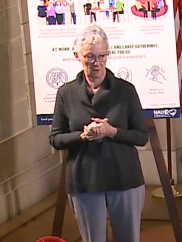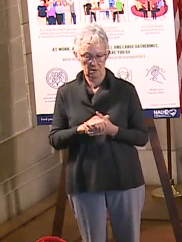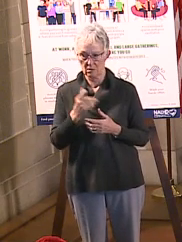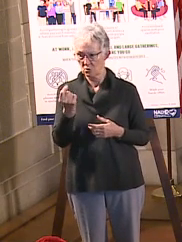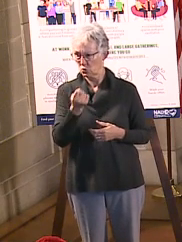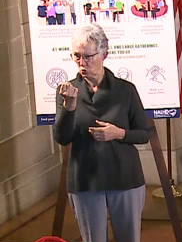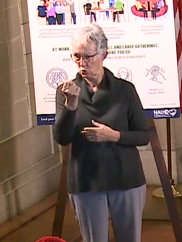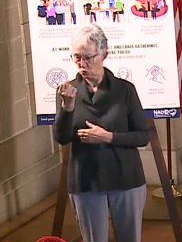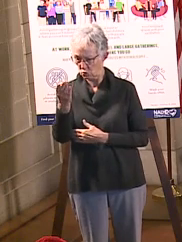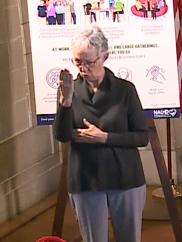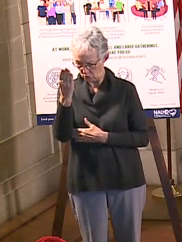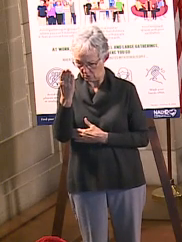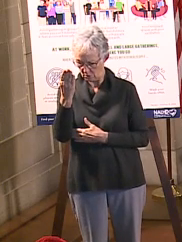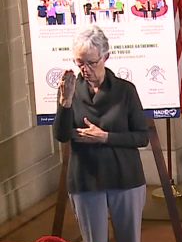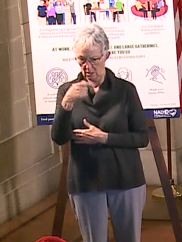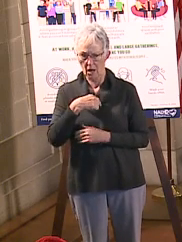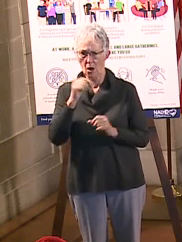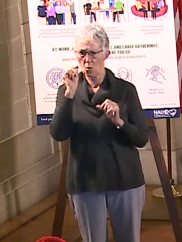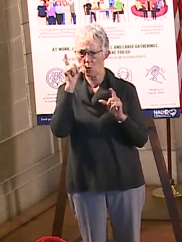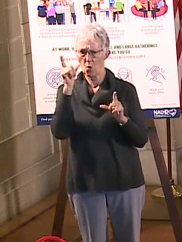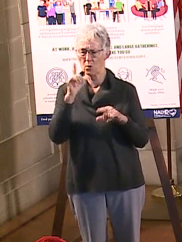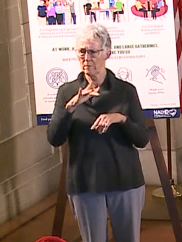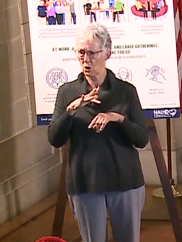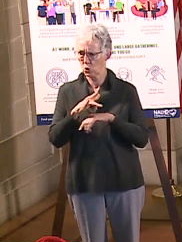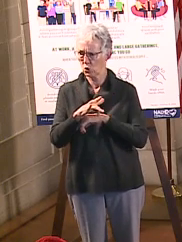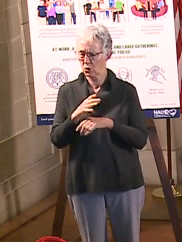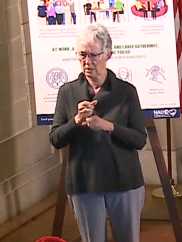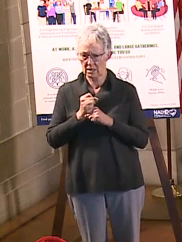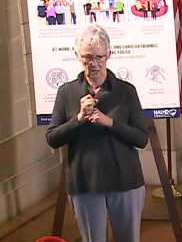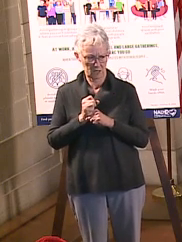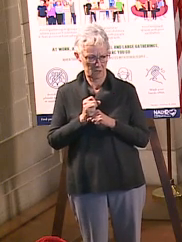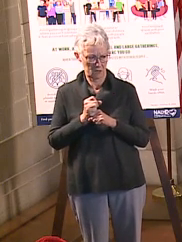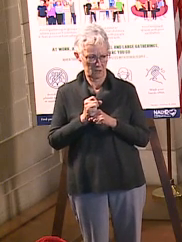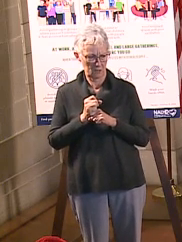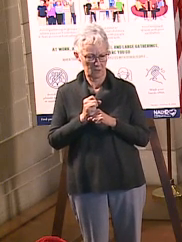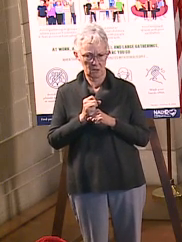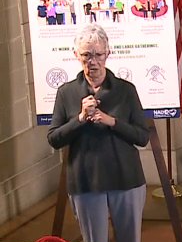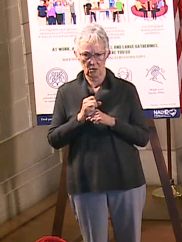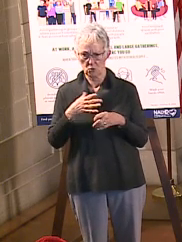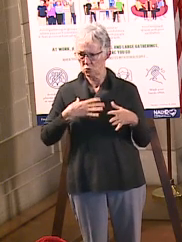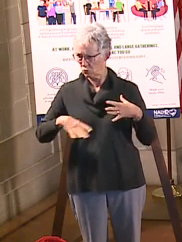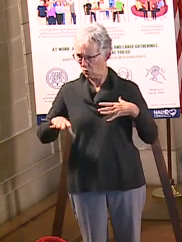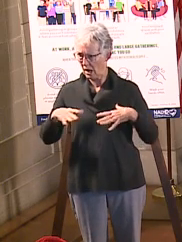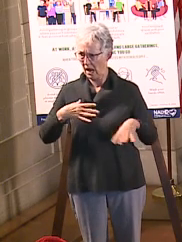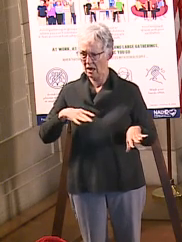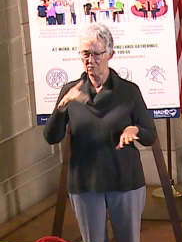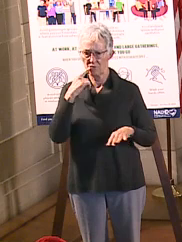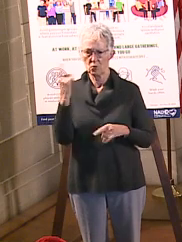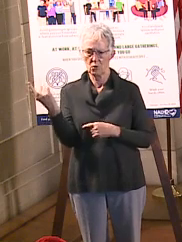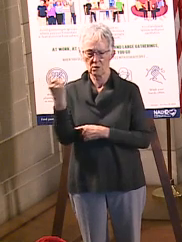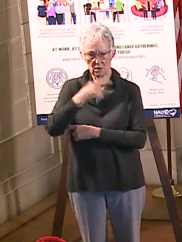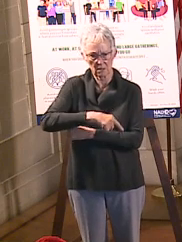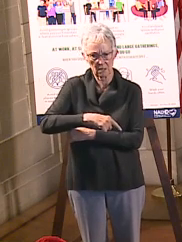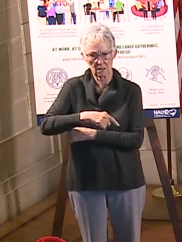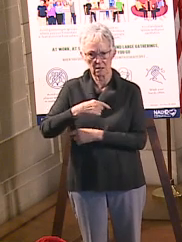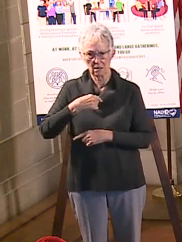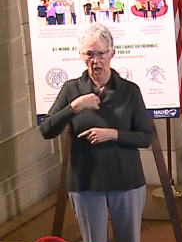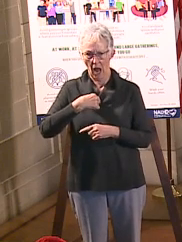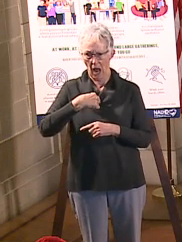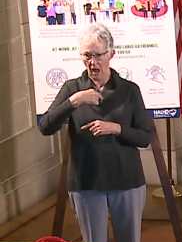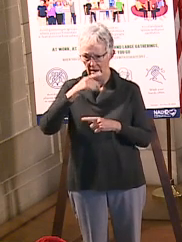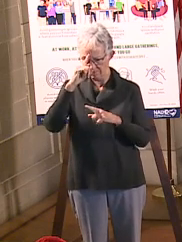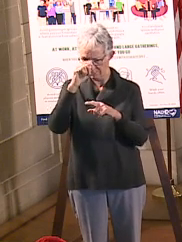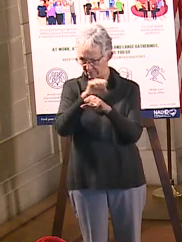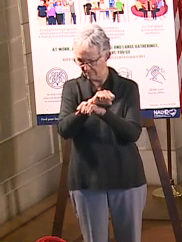morning, I woke up early, was getting ready for the day, and I blacked out